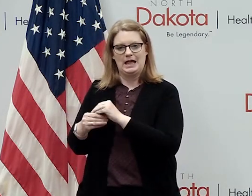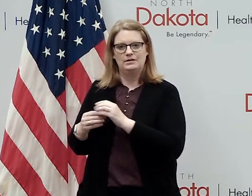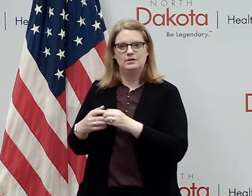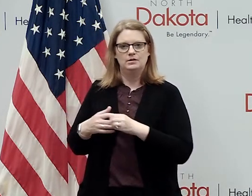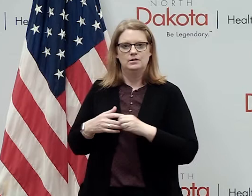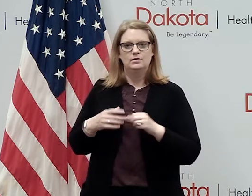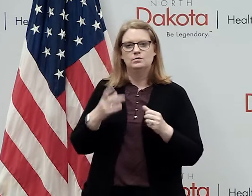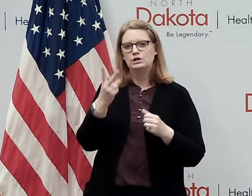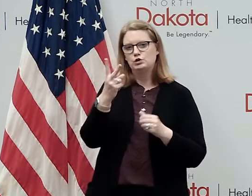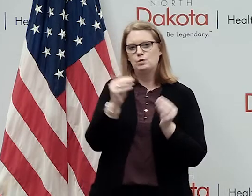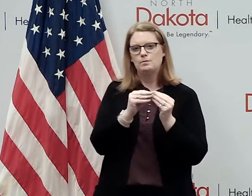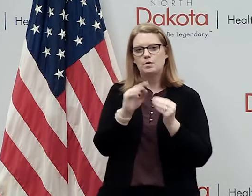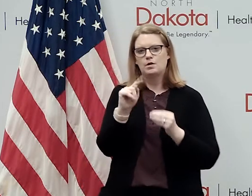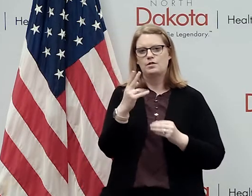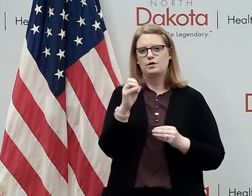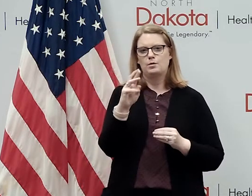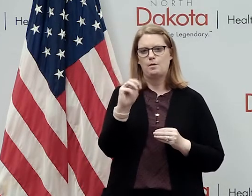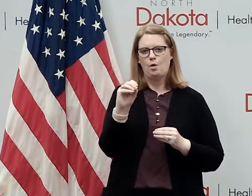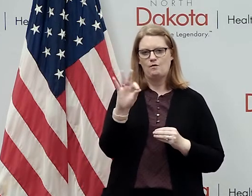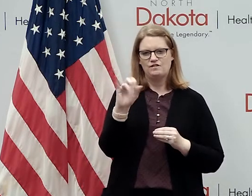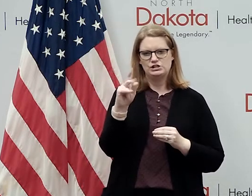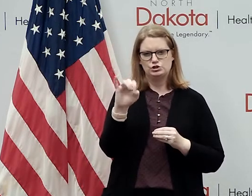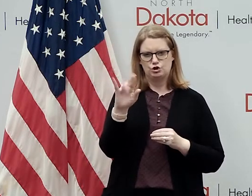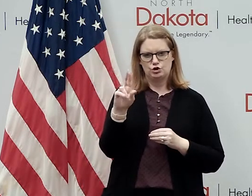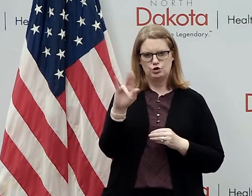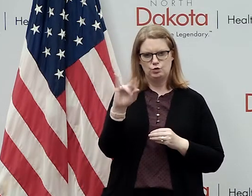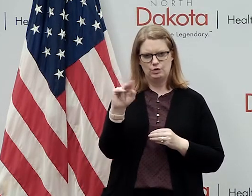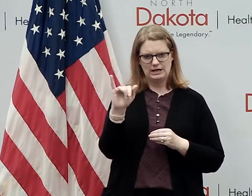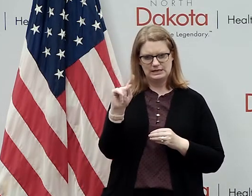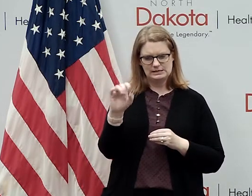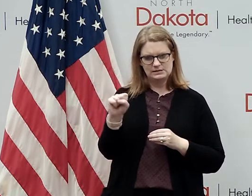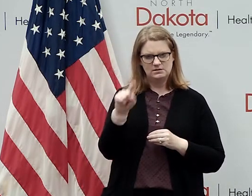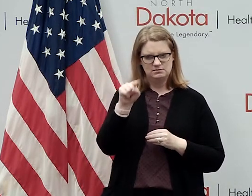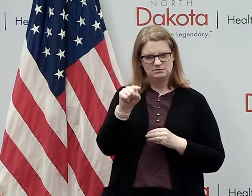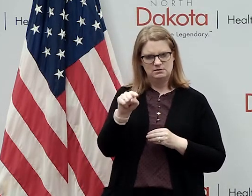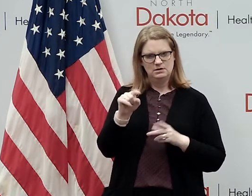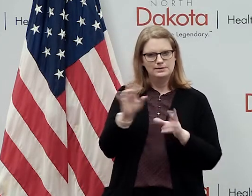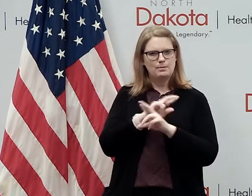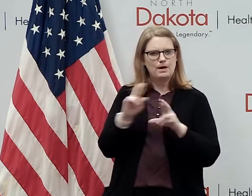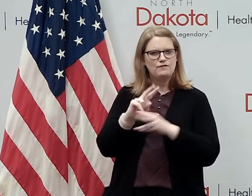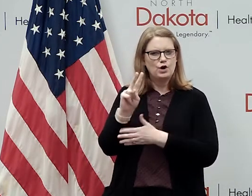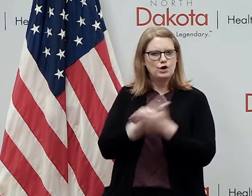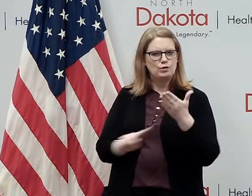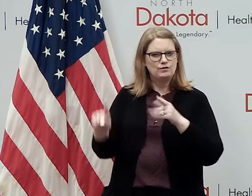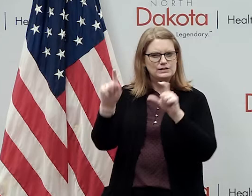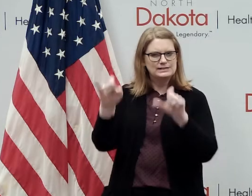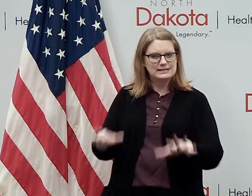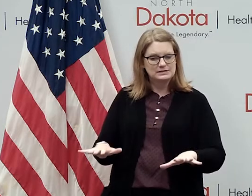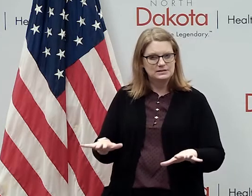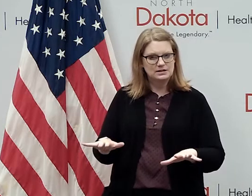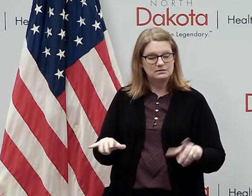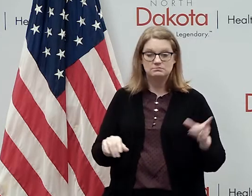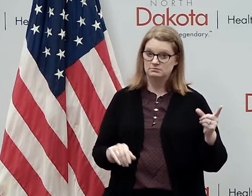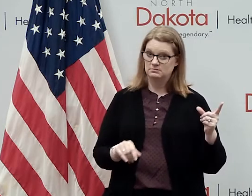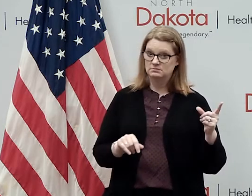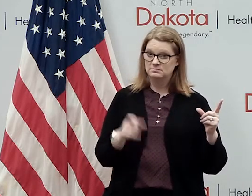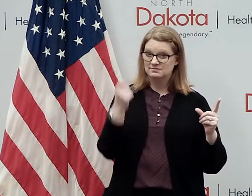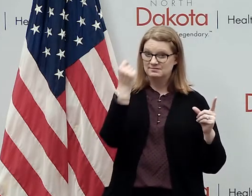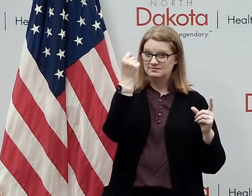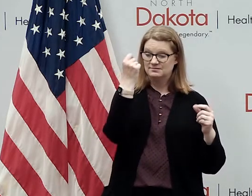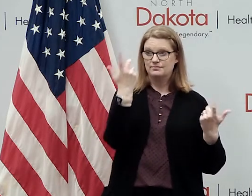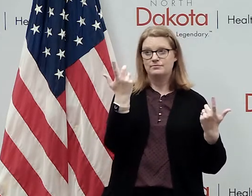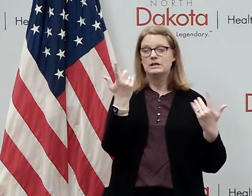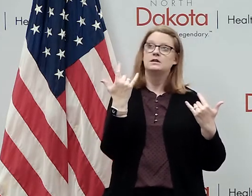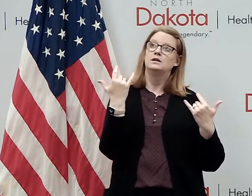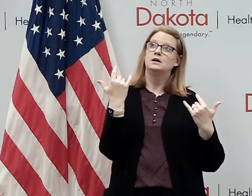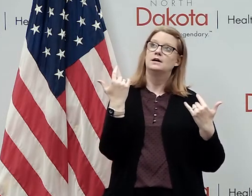an order for 2 more Thermo Fisher units to increase testing capacity to prepare for university testing. We expect that there will be